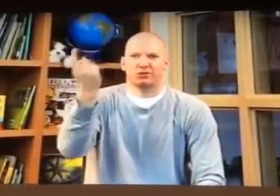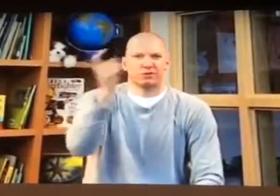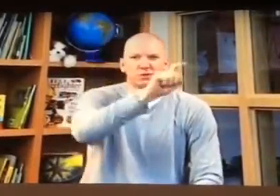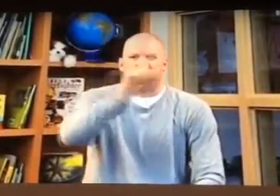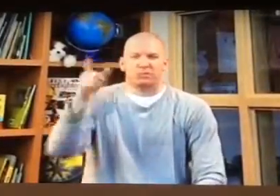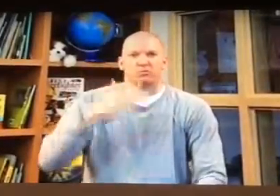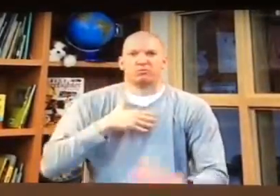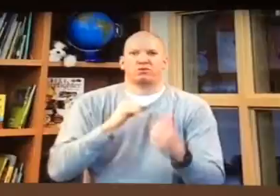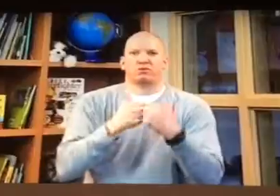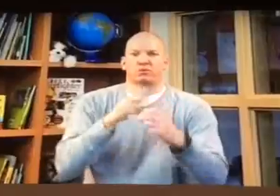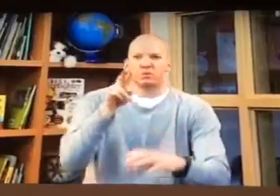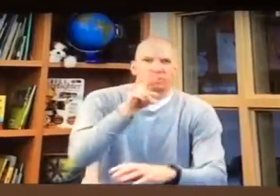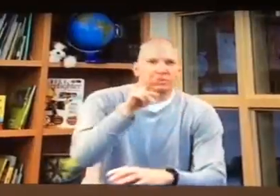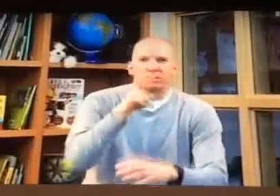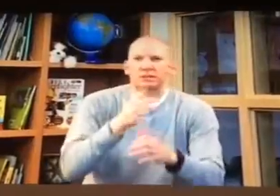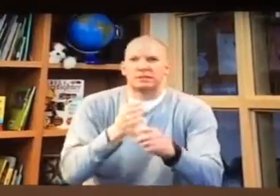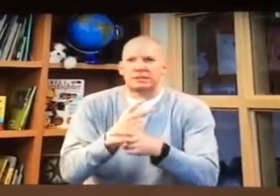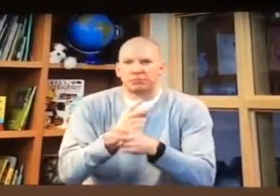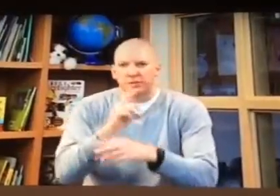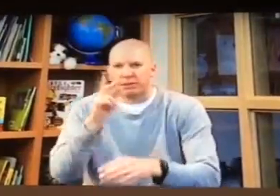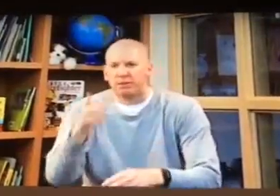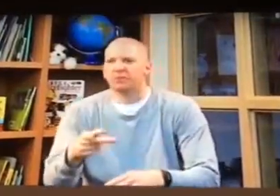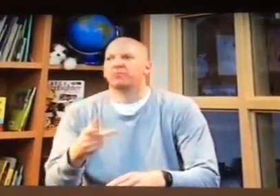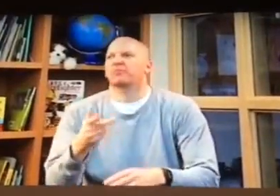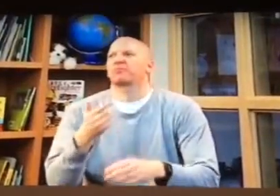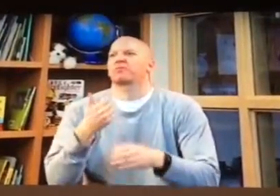it was in a more of a row type setting, and the teacher would,